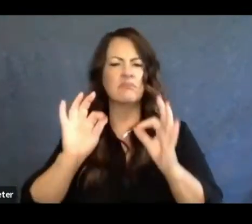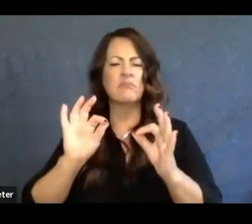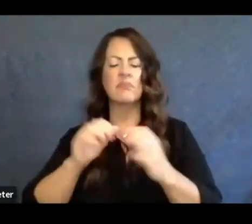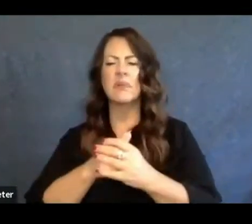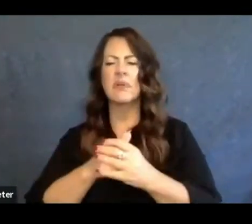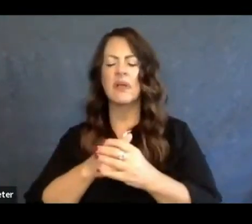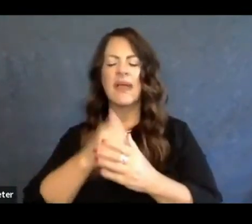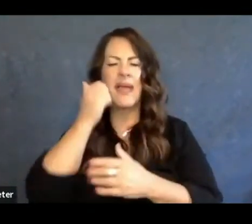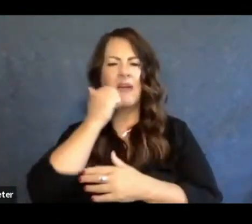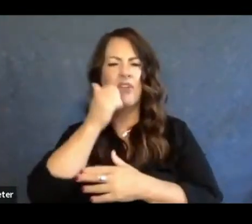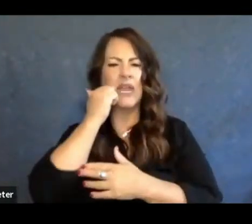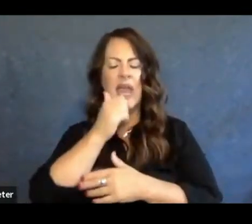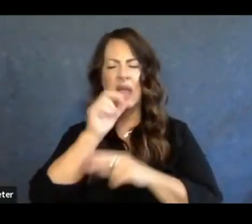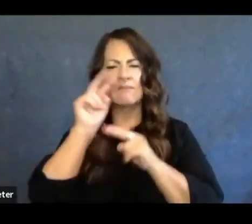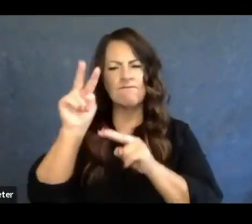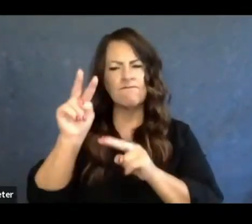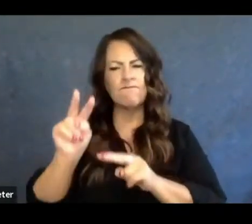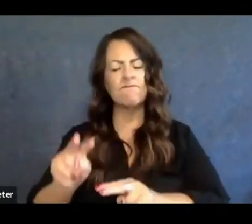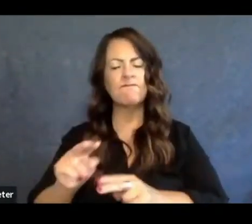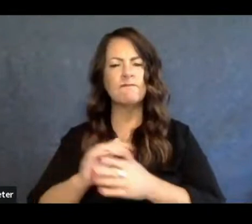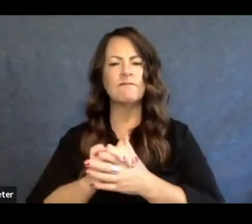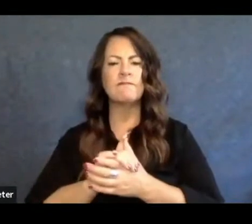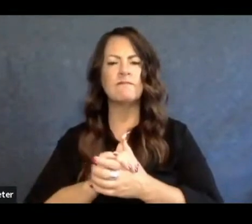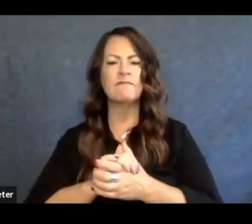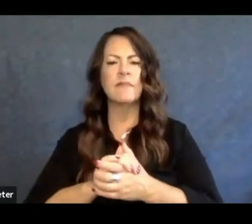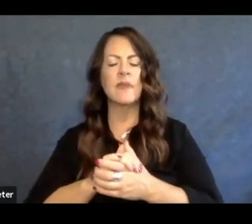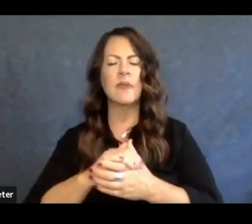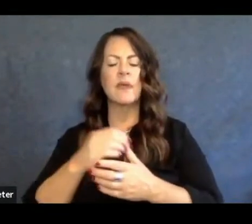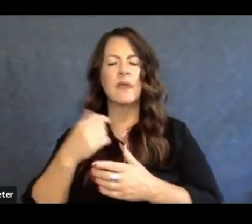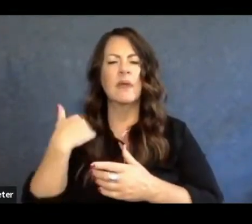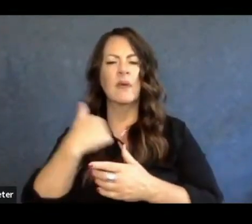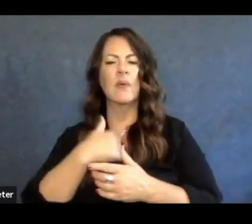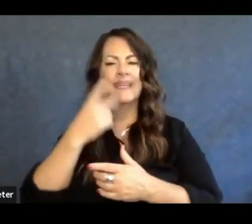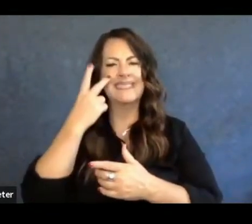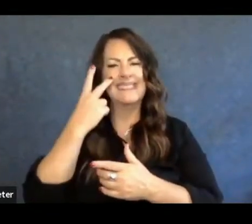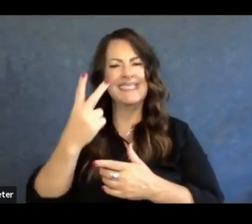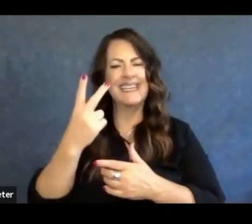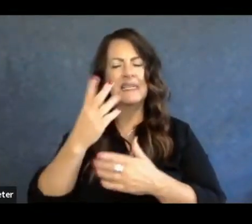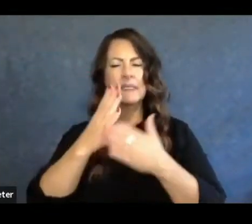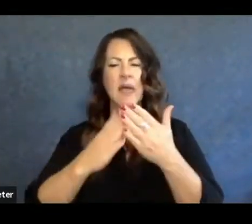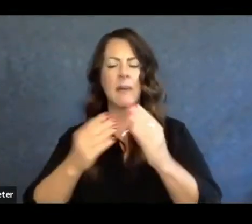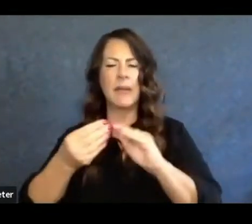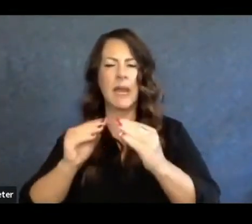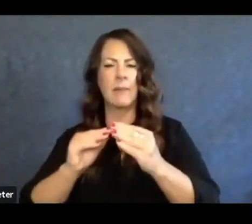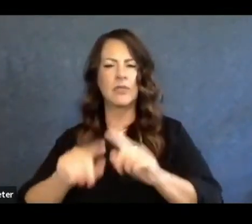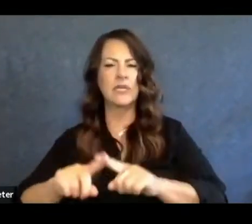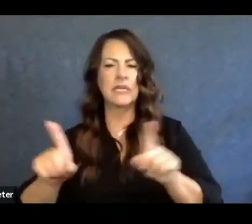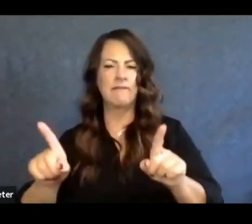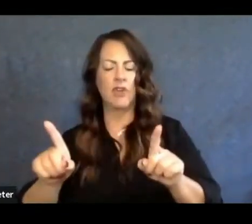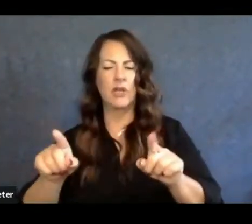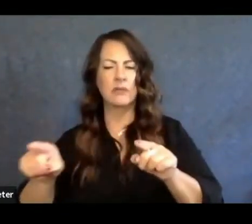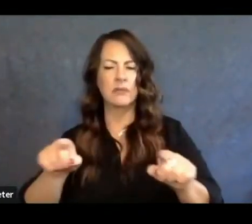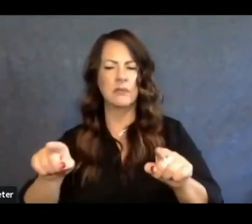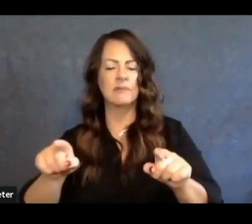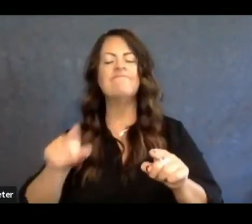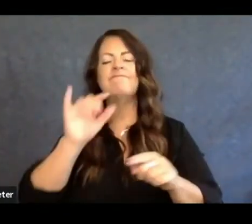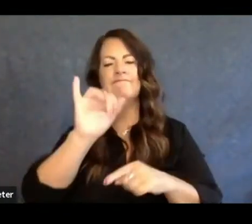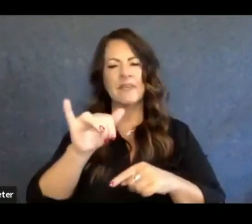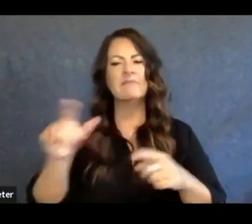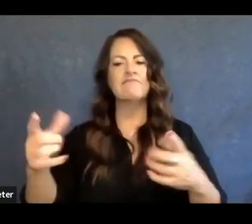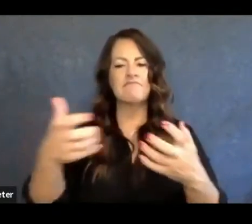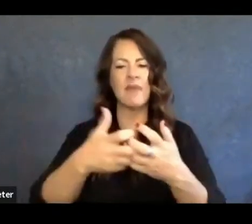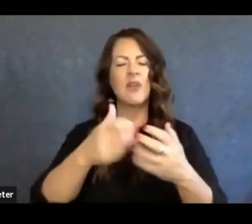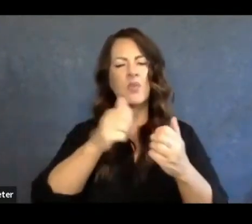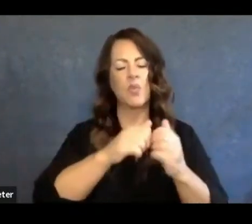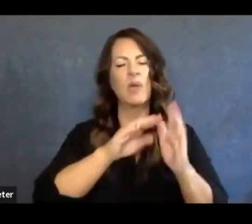seeing, although the underlying numbers are different, we believe the trends in fact hold, and we'll